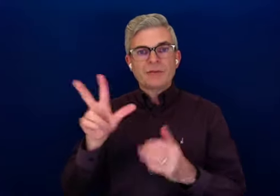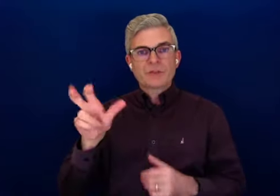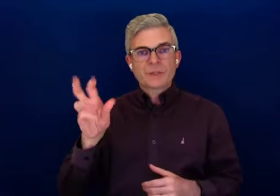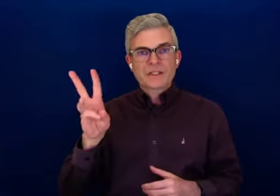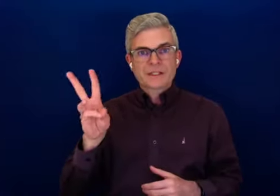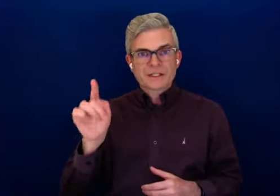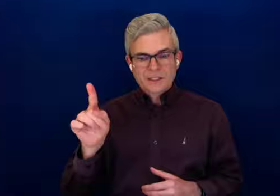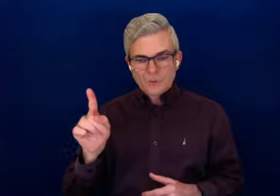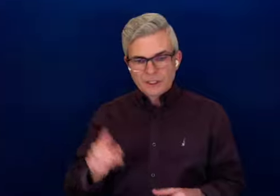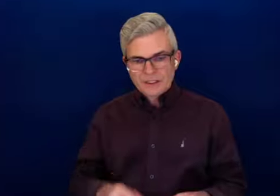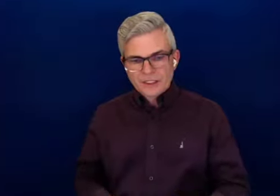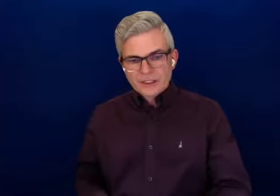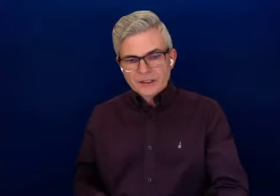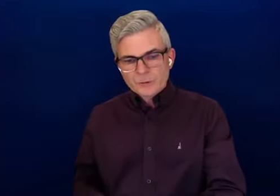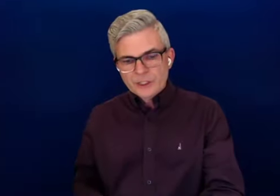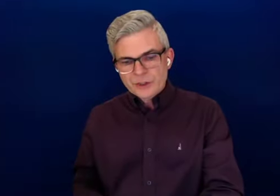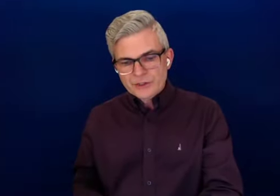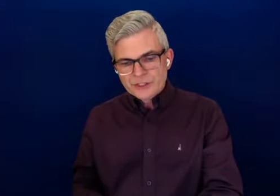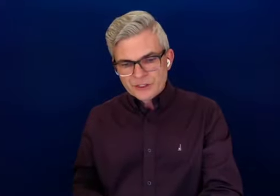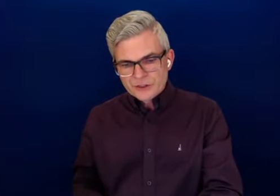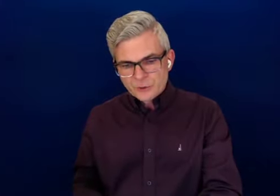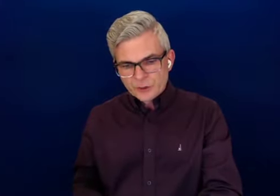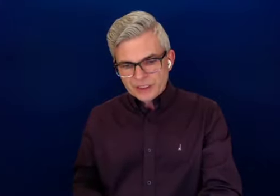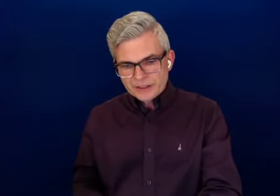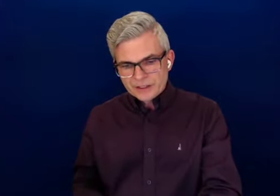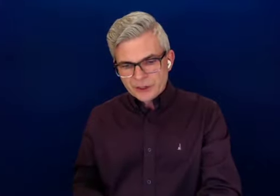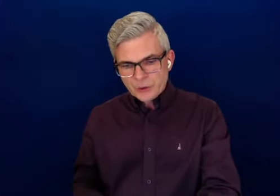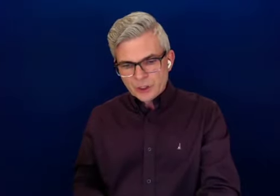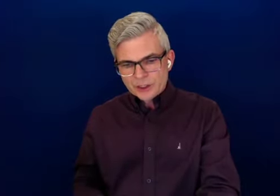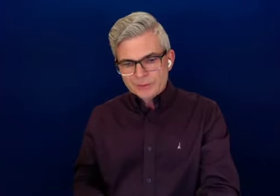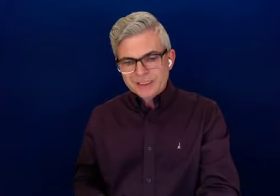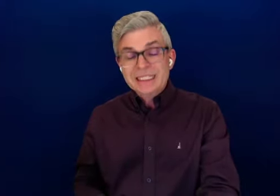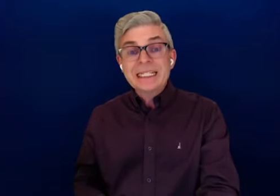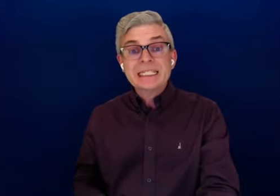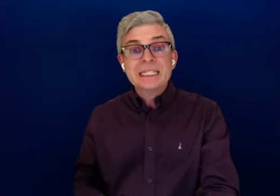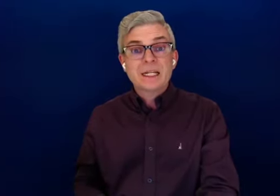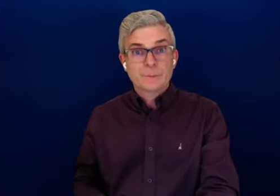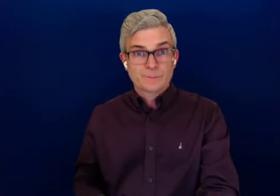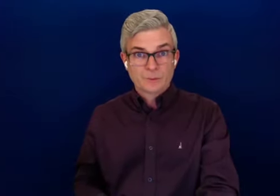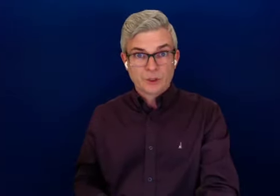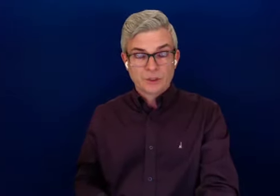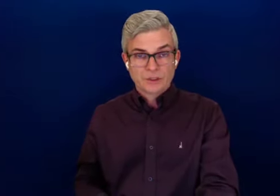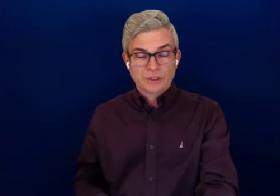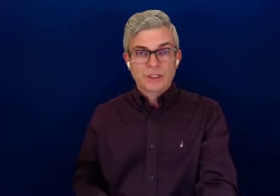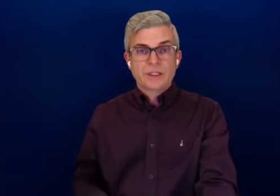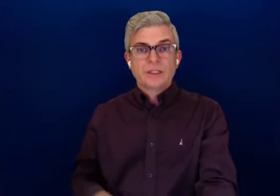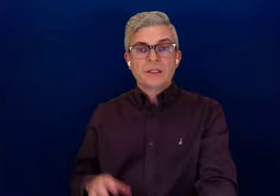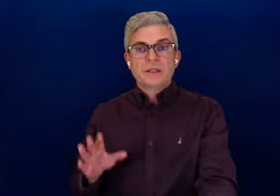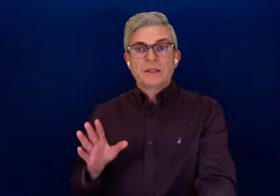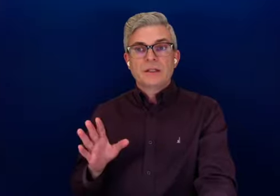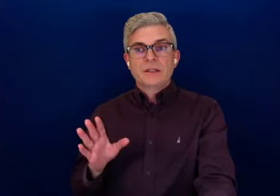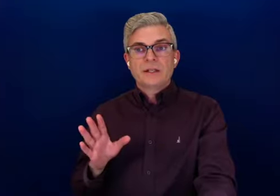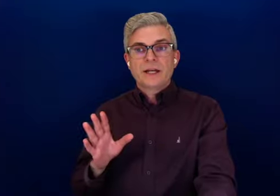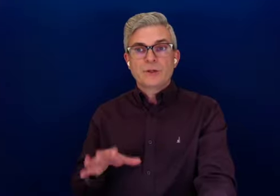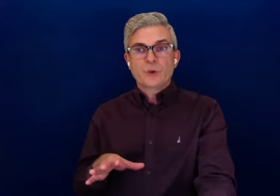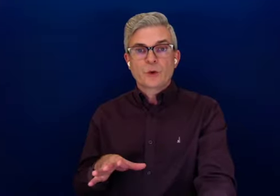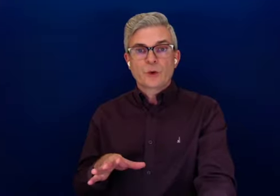page 361. Rehearse the story until you are completely comfortable. Now,